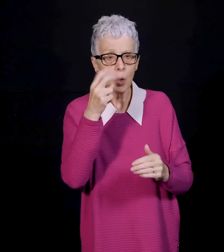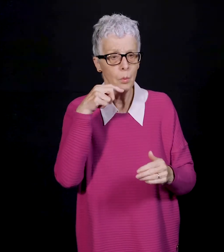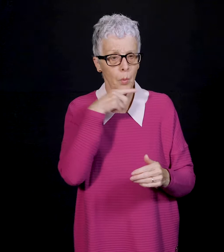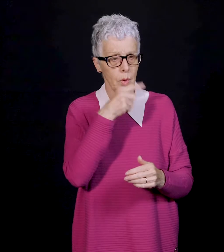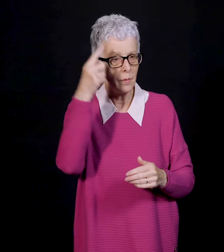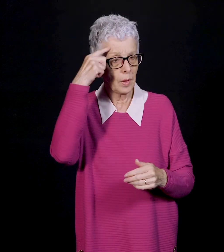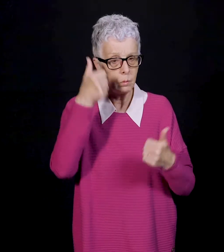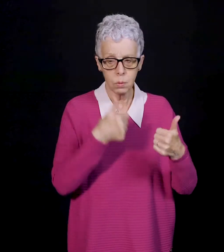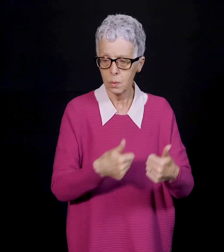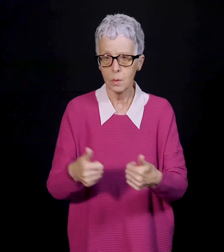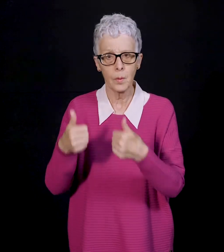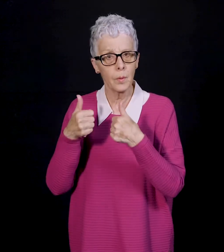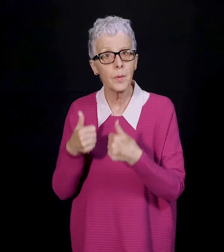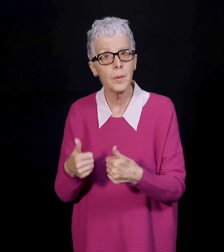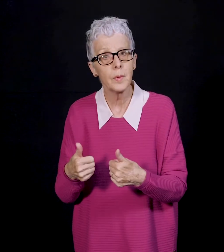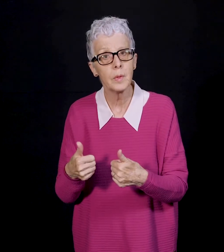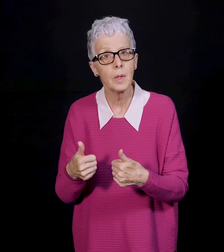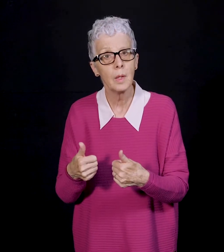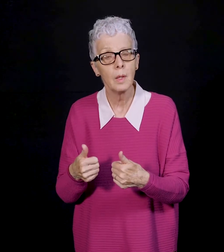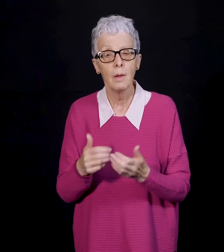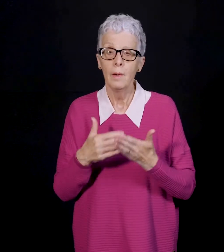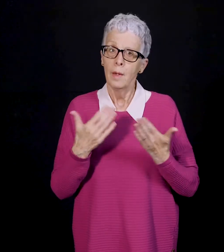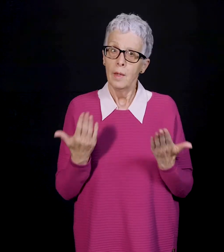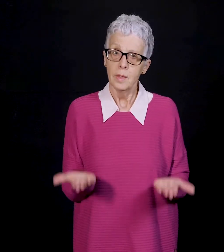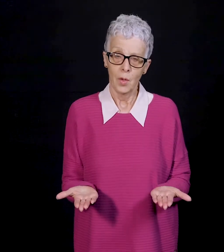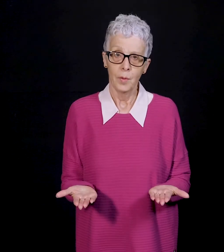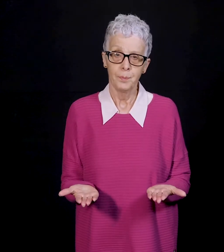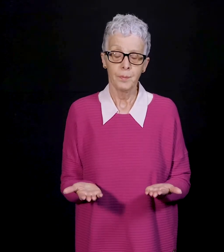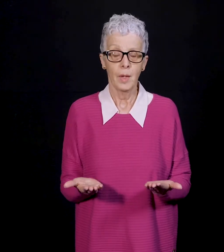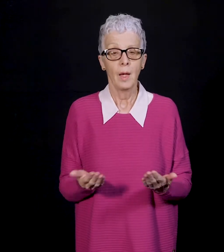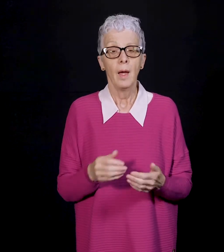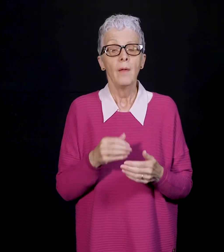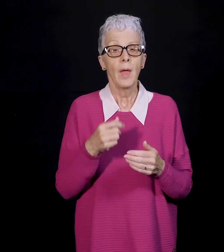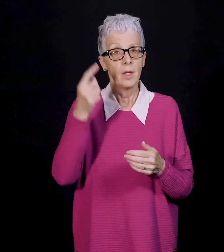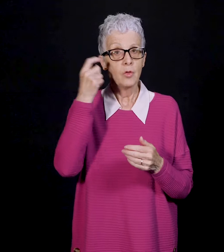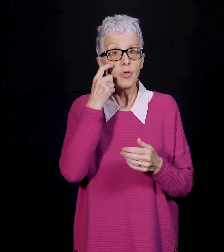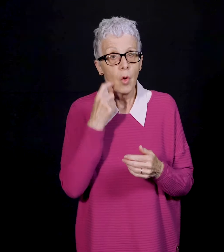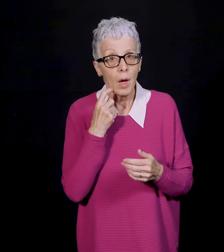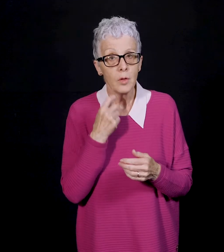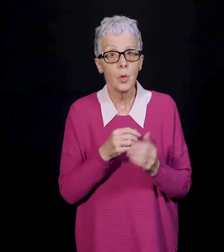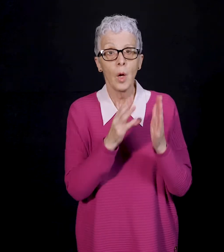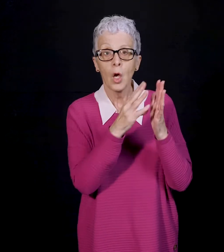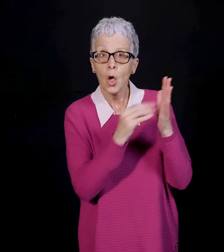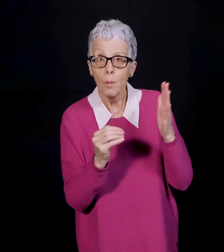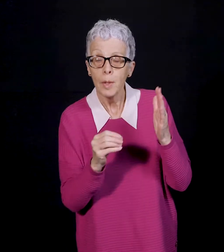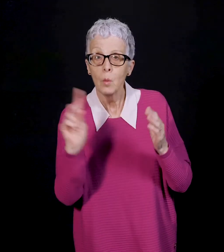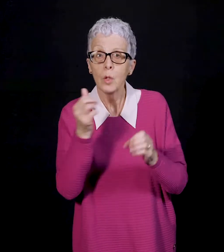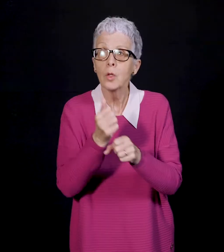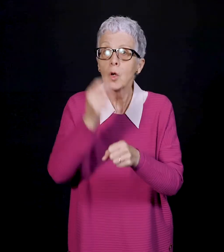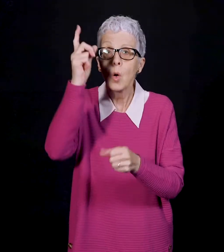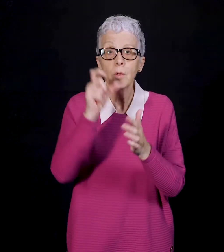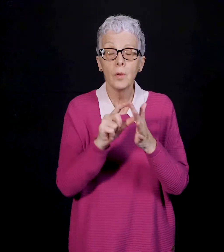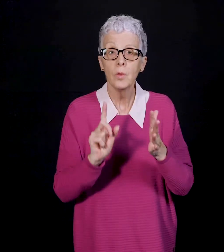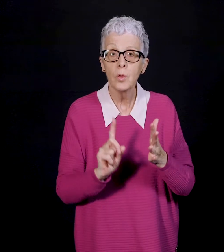this is pretty cool. And so they took it upon themselves to basically try to recreate what God himself had